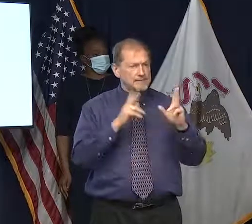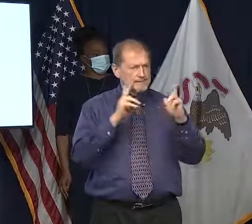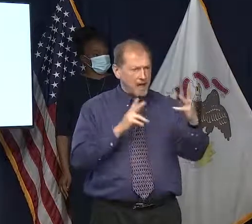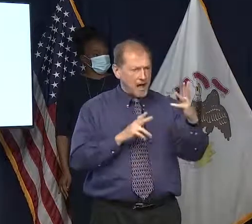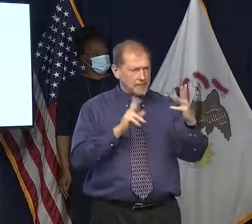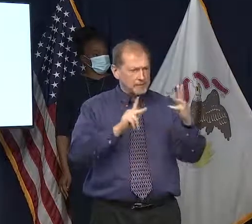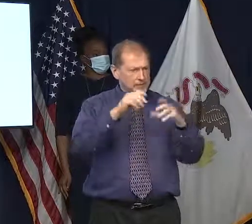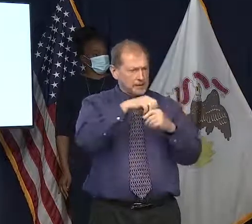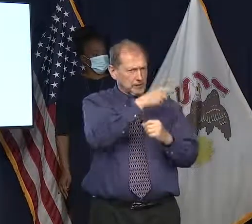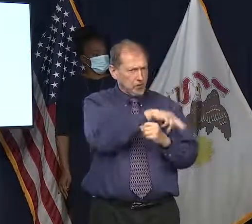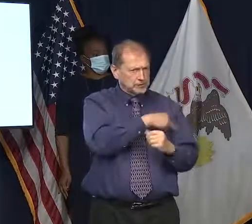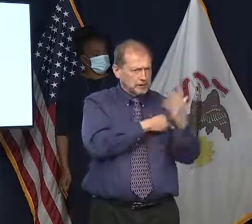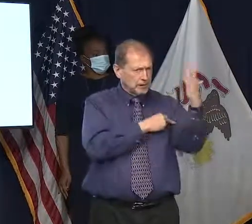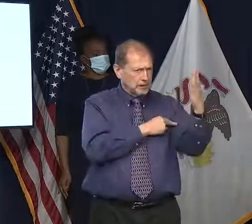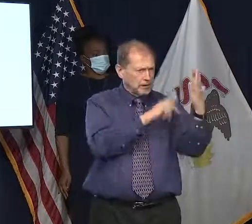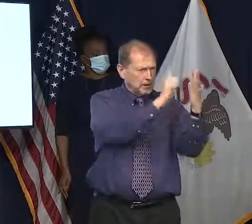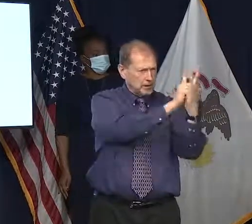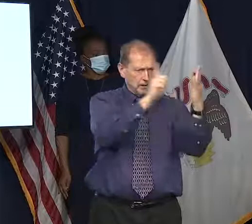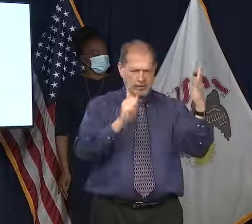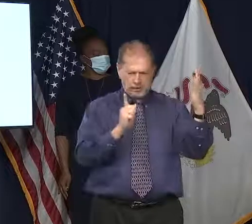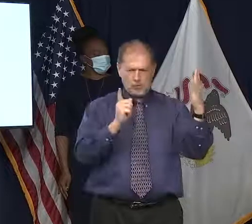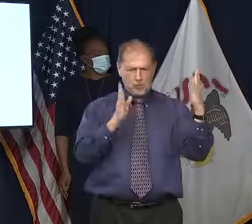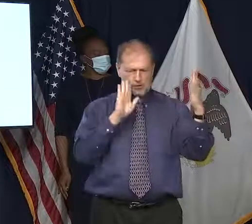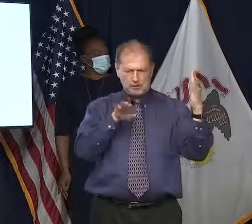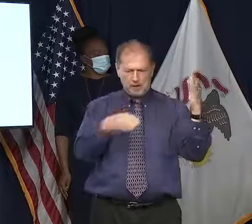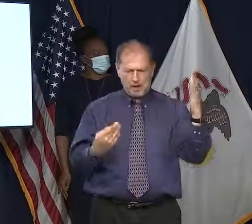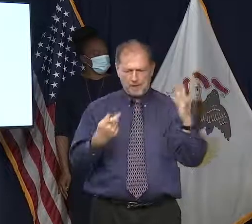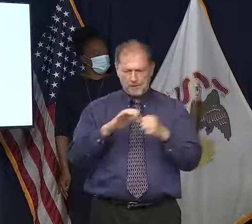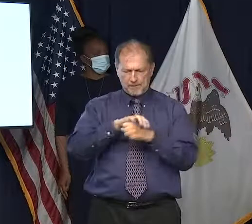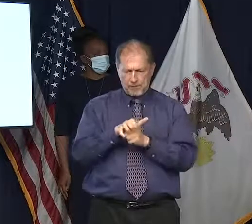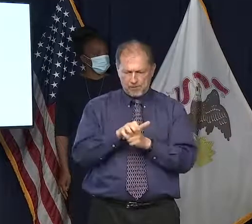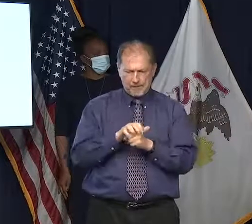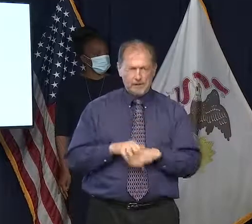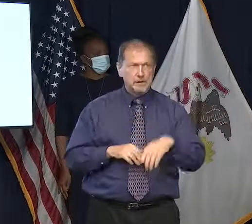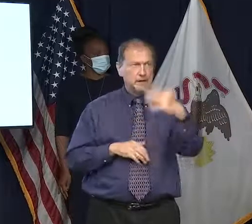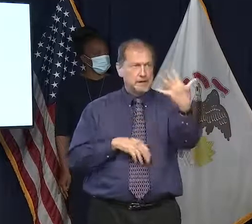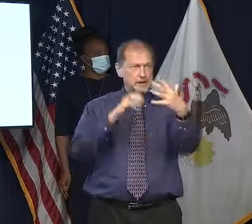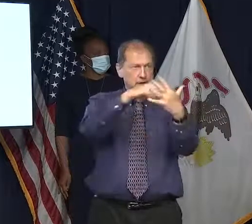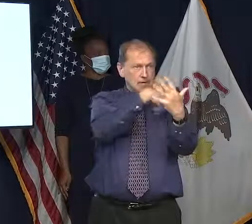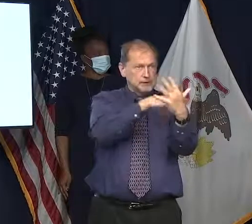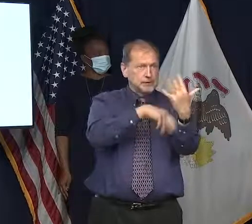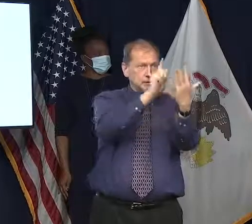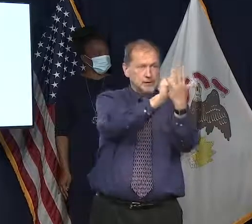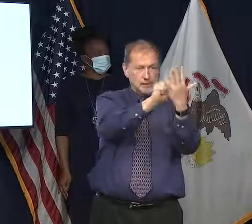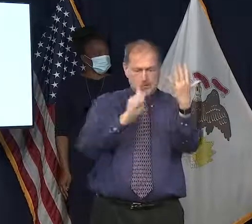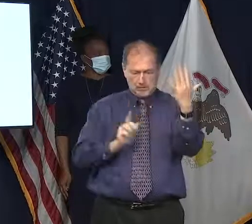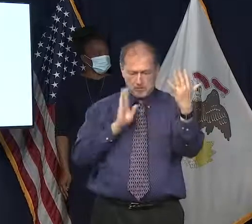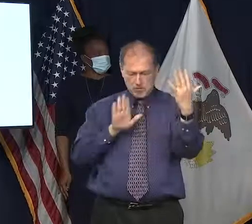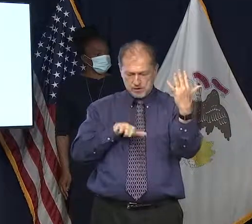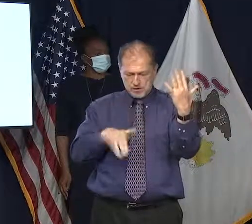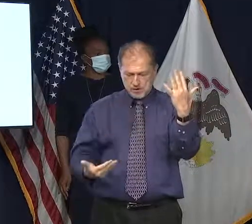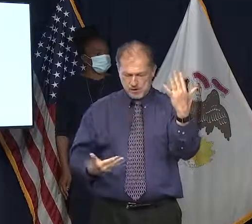hospitalized may die of COVID infection. Do we know what that figure is in Illinois specifically?